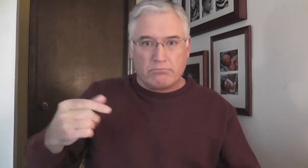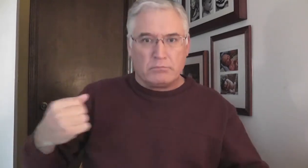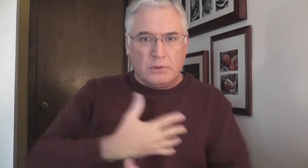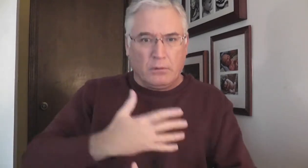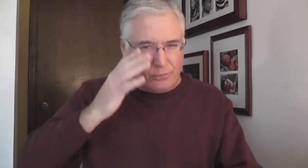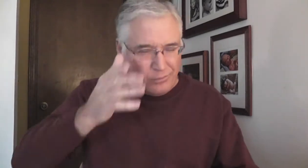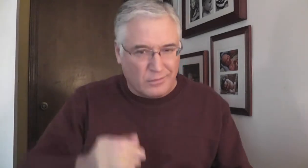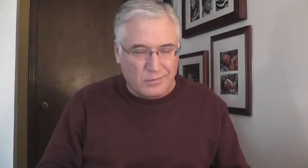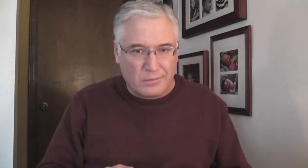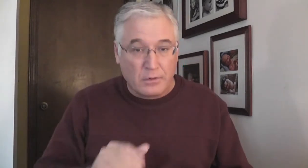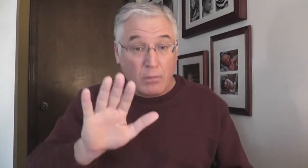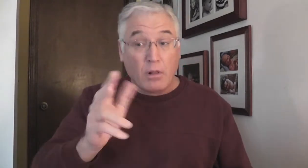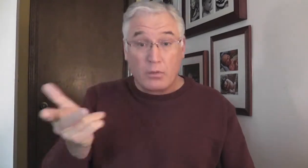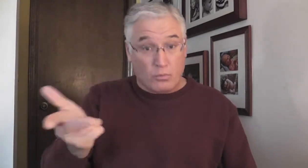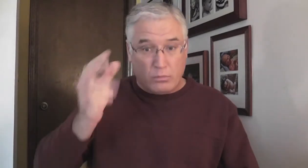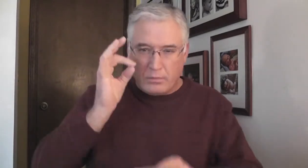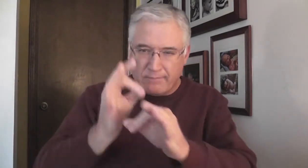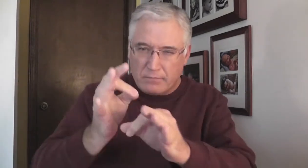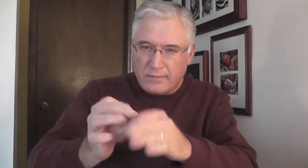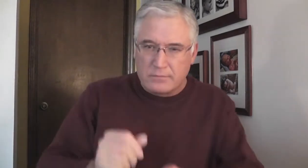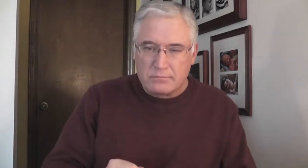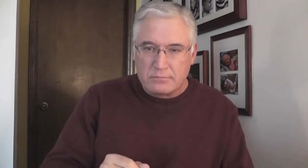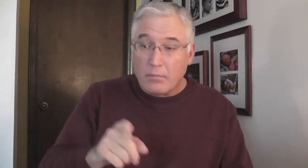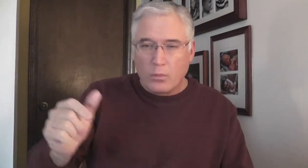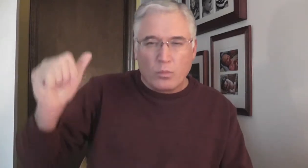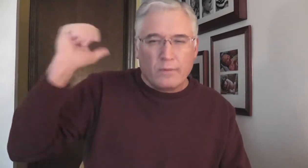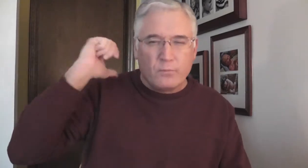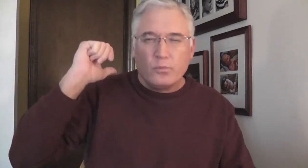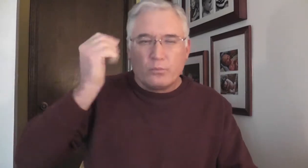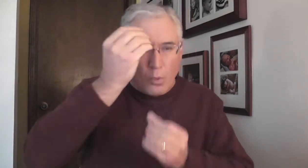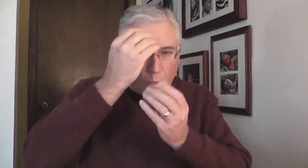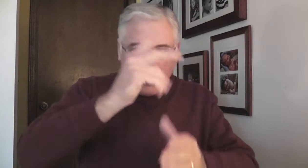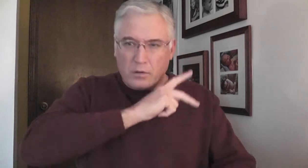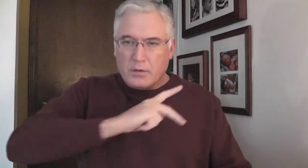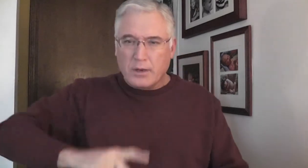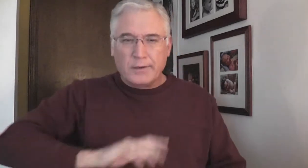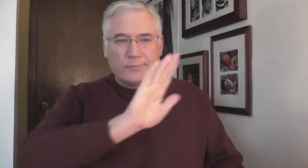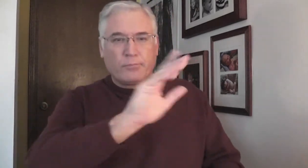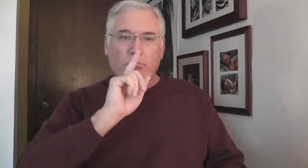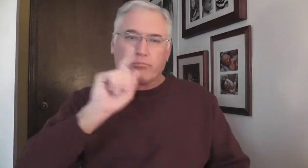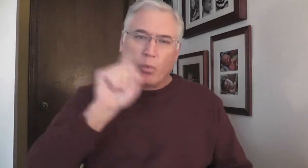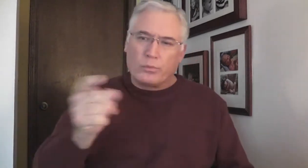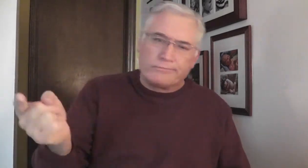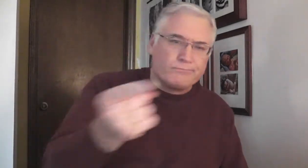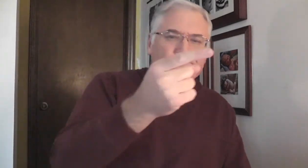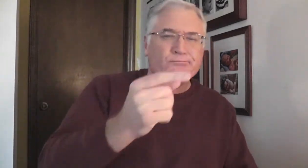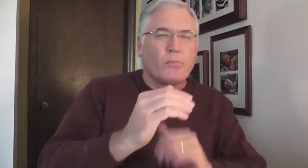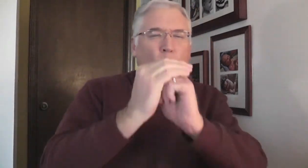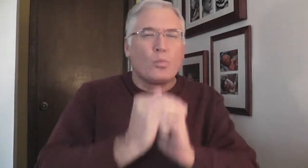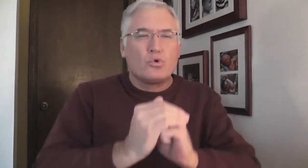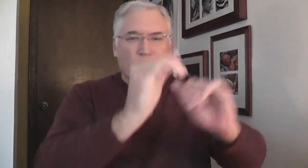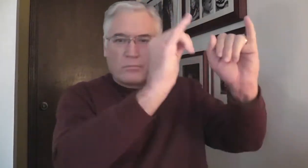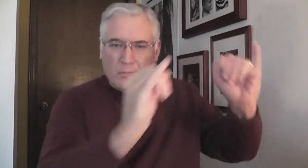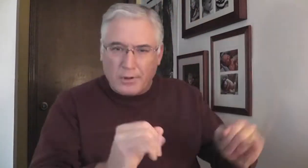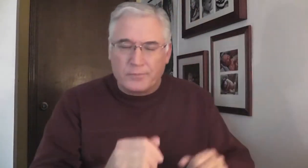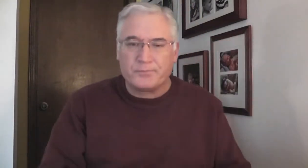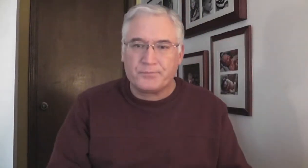other people, they would have been so scared. These men, they were faithful to refuse the king's order to go and worship